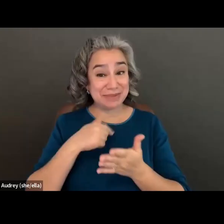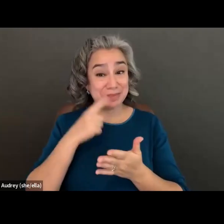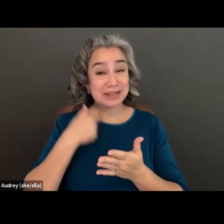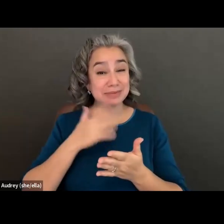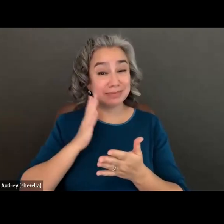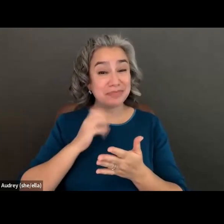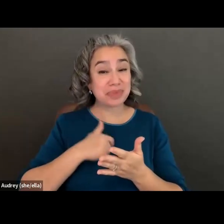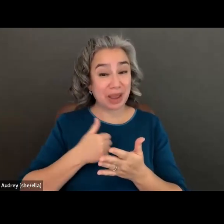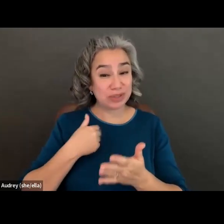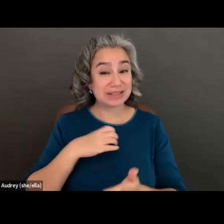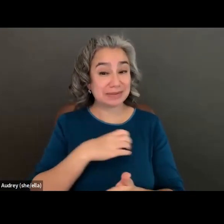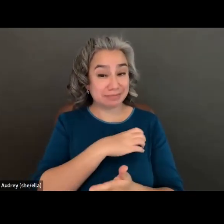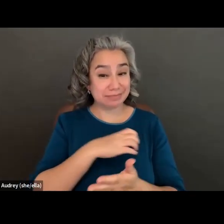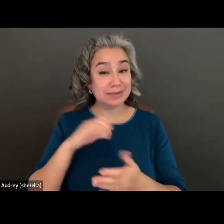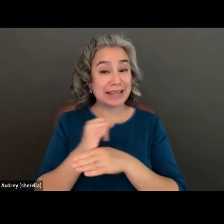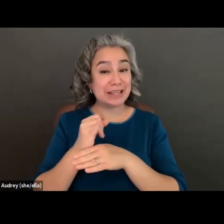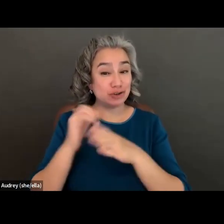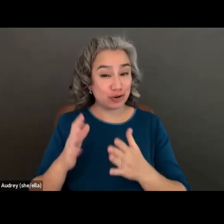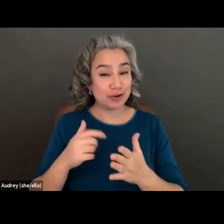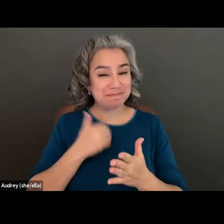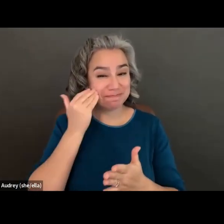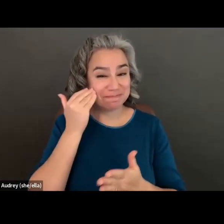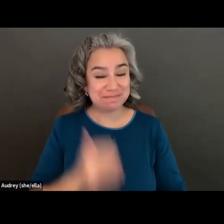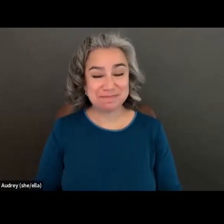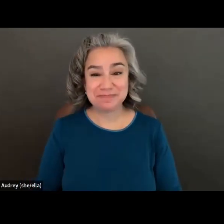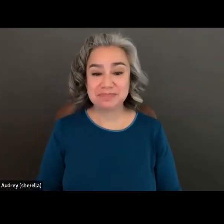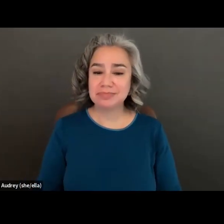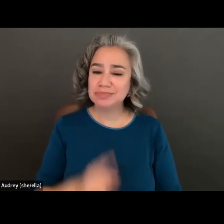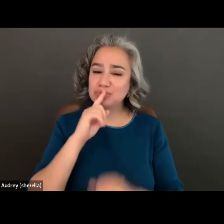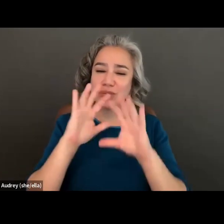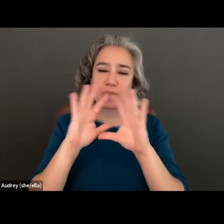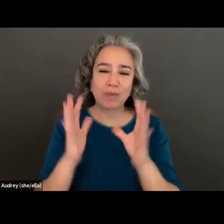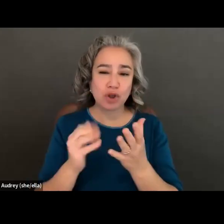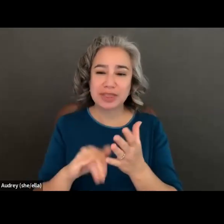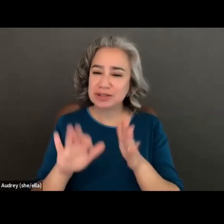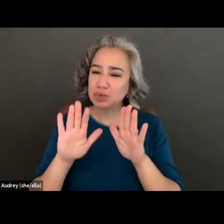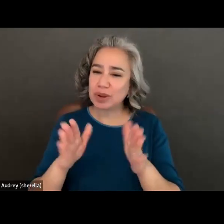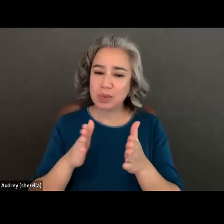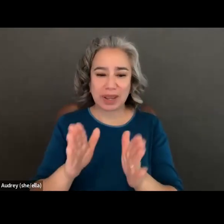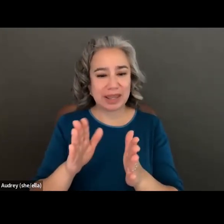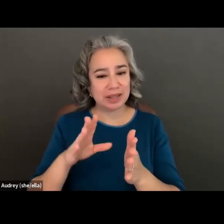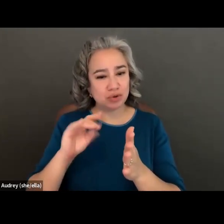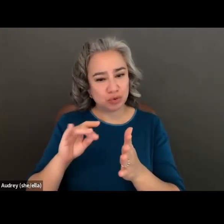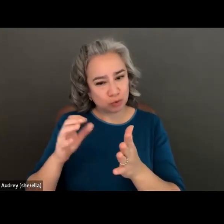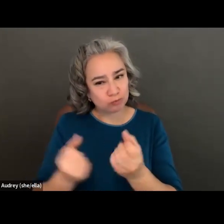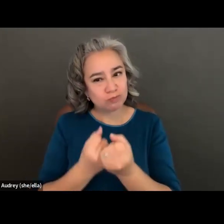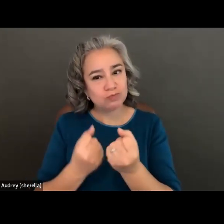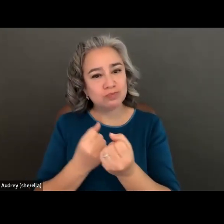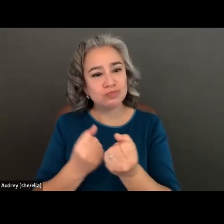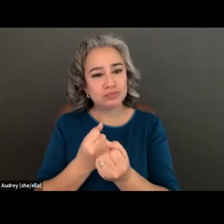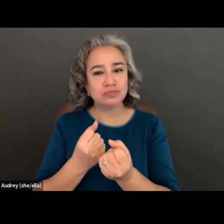intern. Overall, this is a great way to find grassroots organization that doing the good